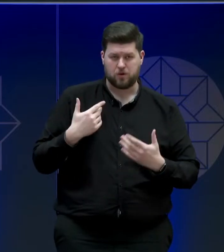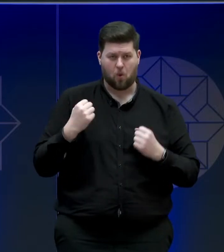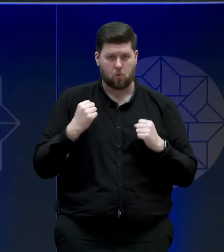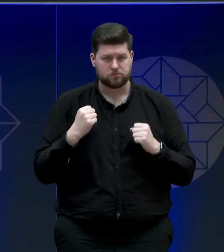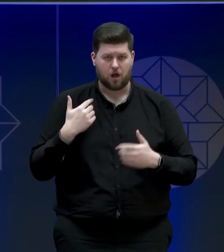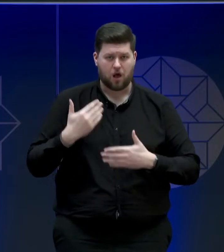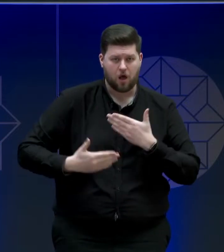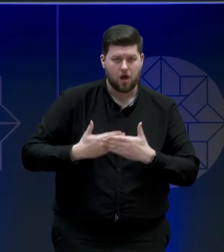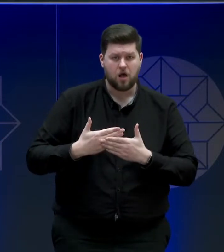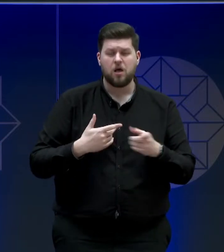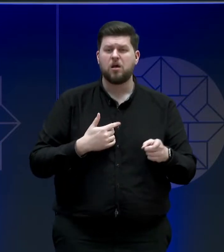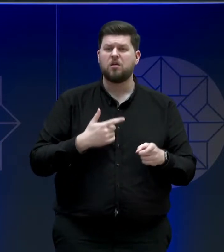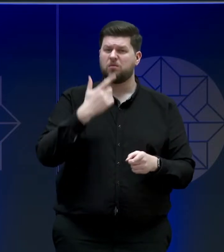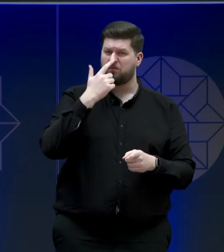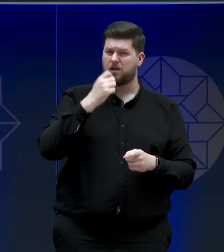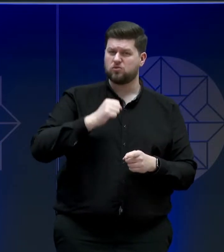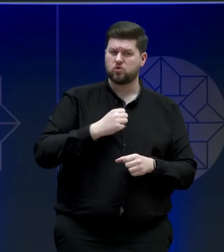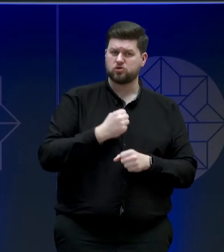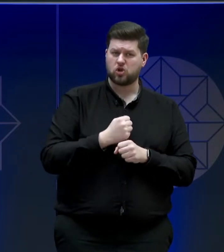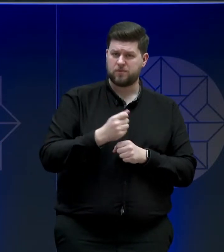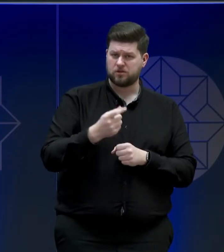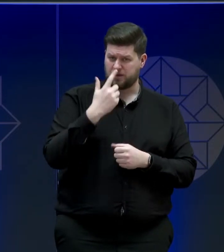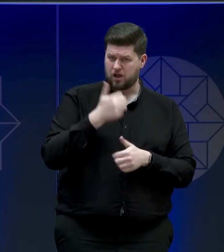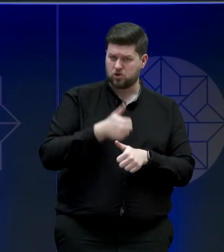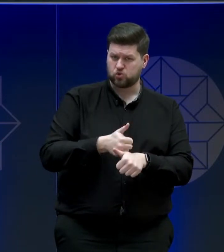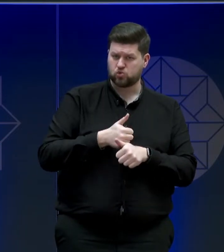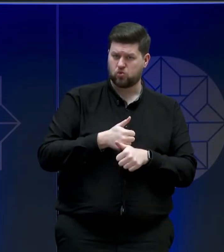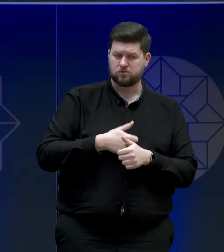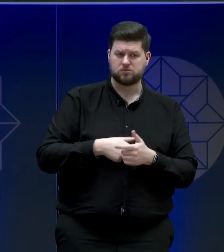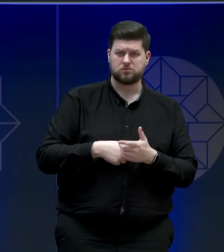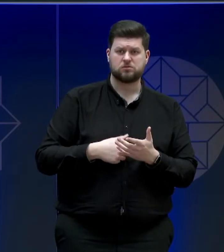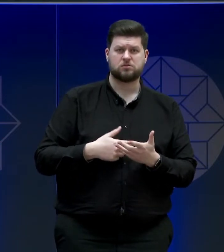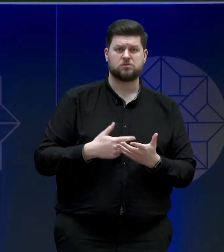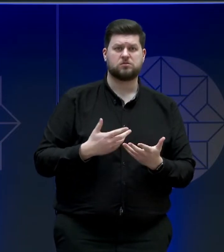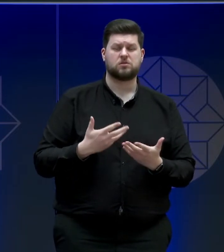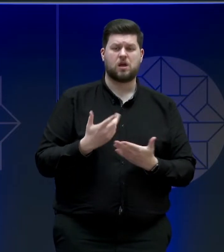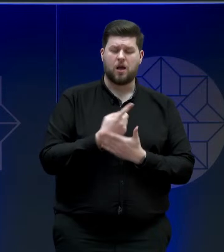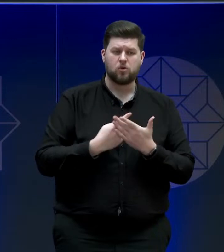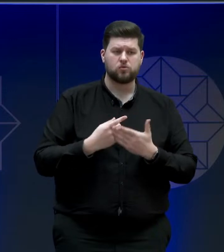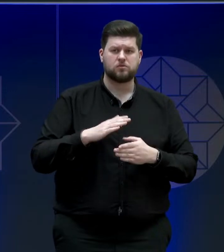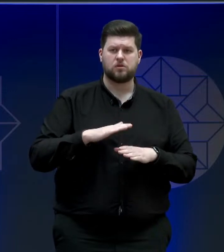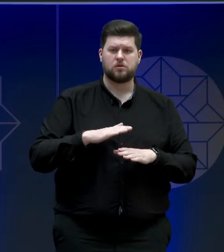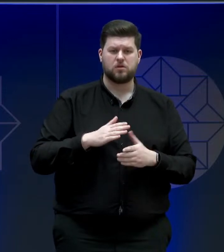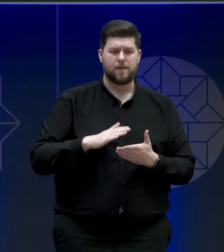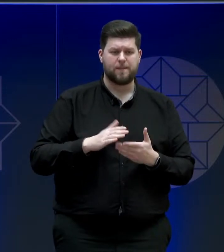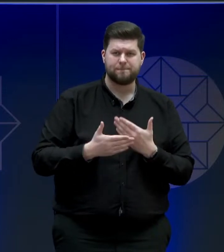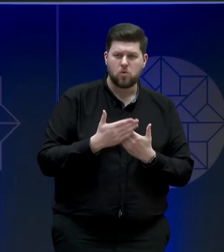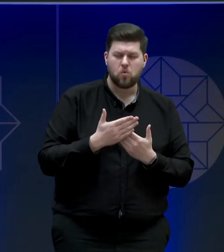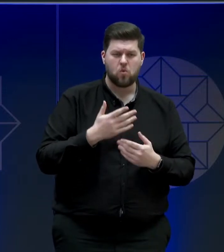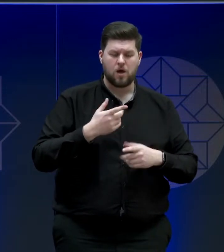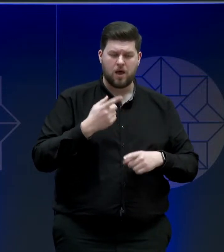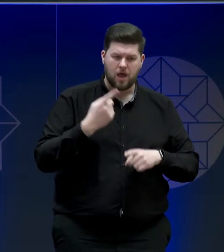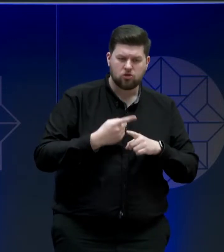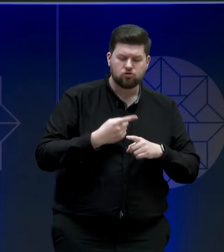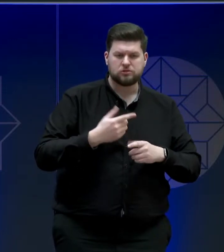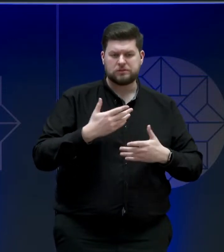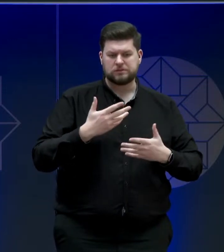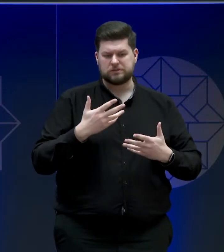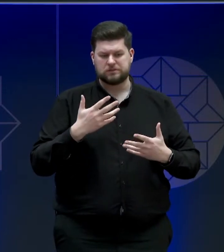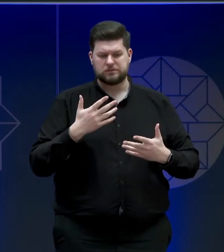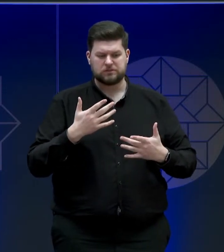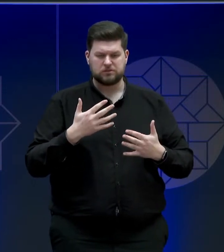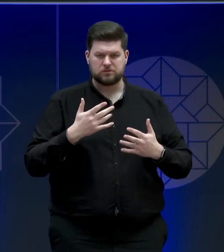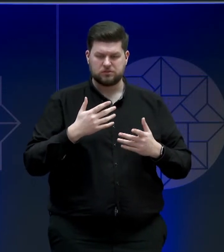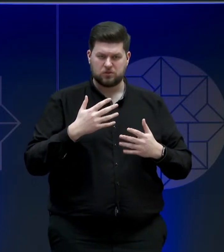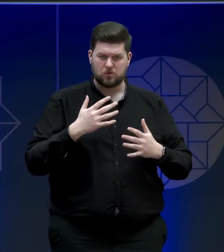some assurances around an increased urgency and focus on our postgraduate training